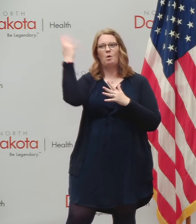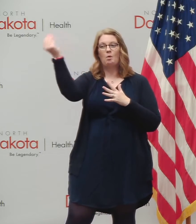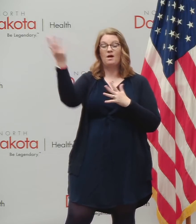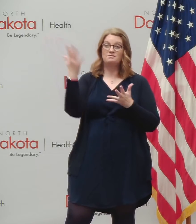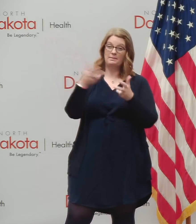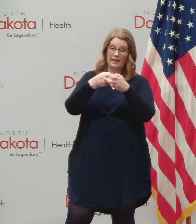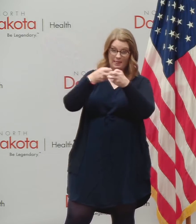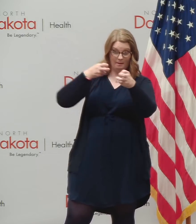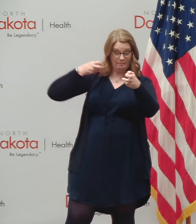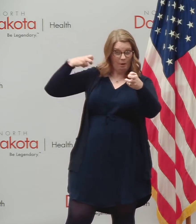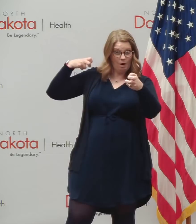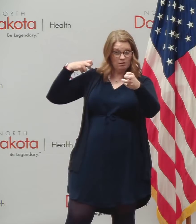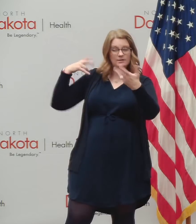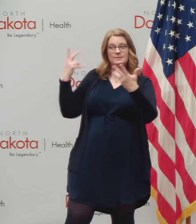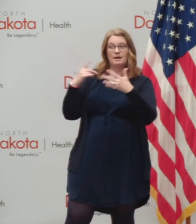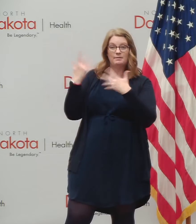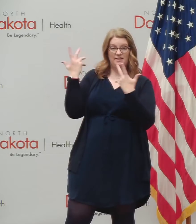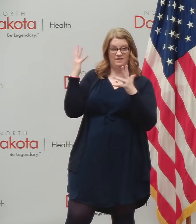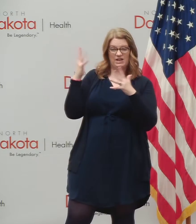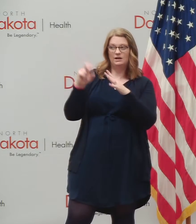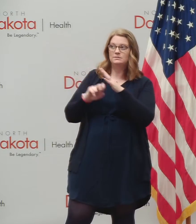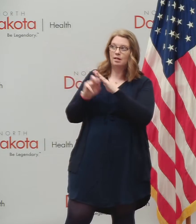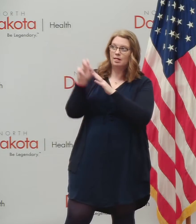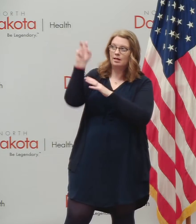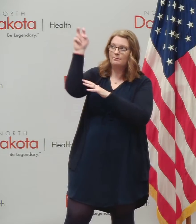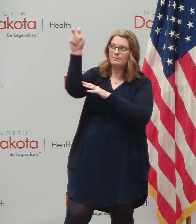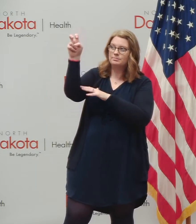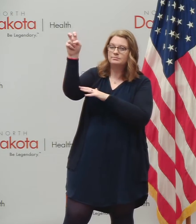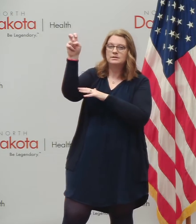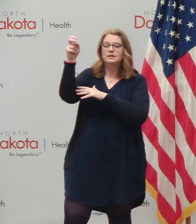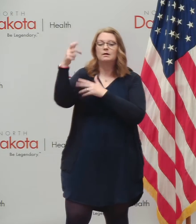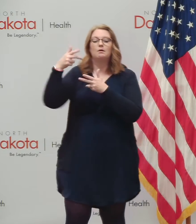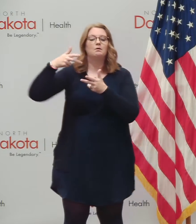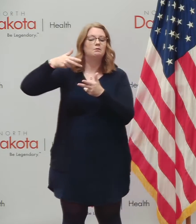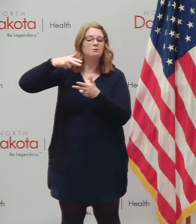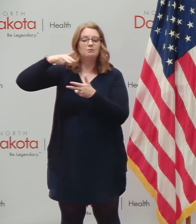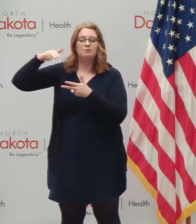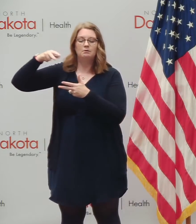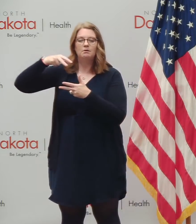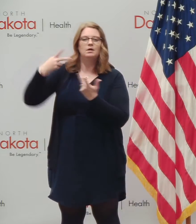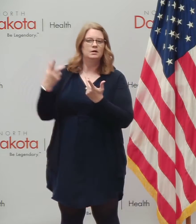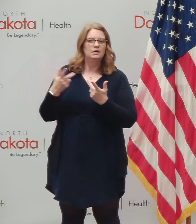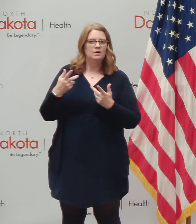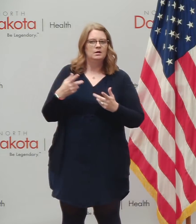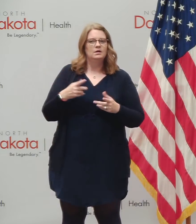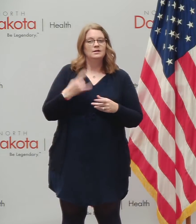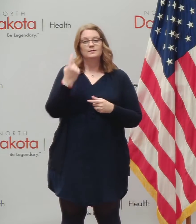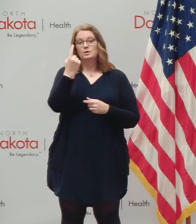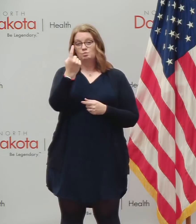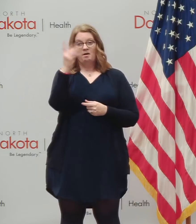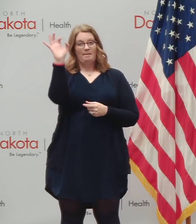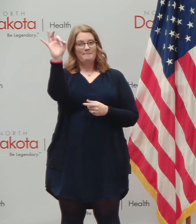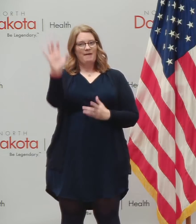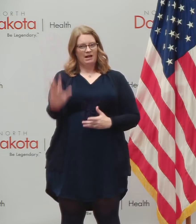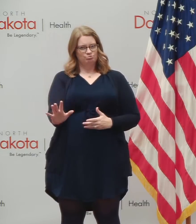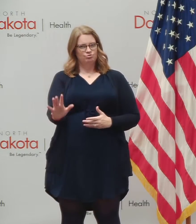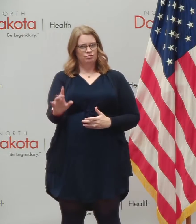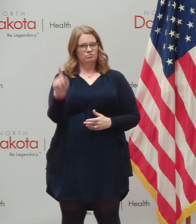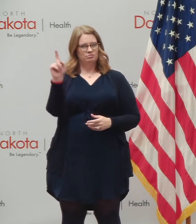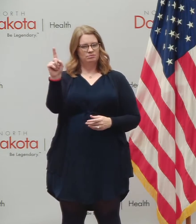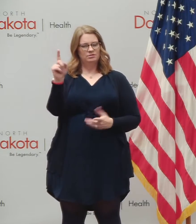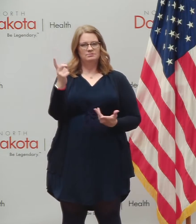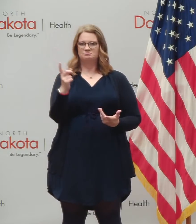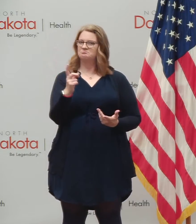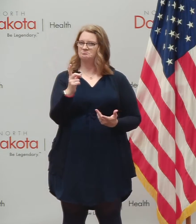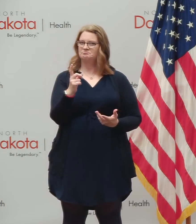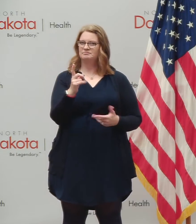maybe have already been climbing into their deer stands to take part of this time-honored tradition. There's one pastor in North Dakota that has found